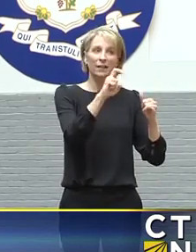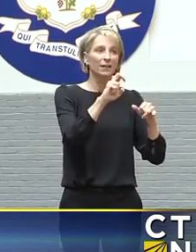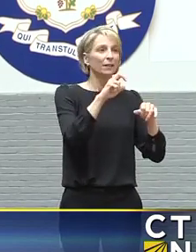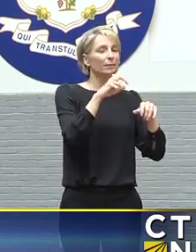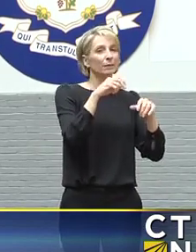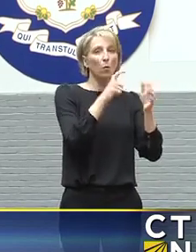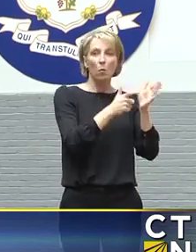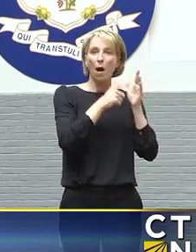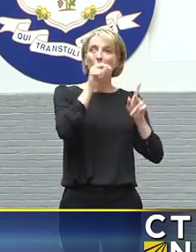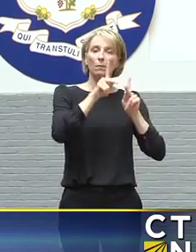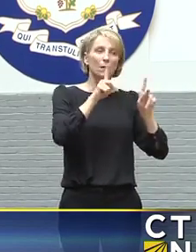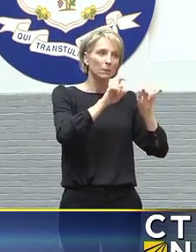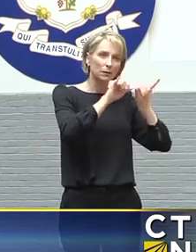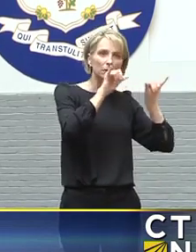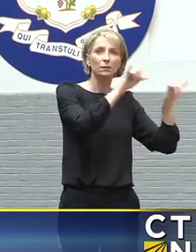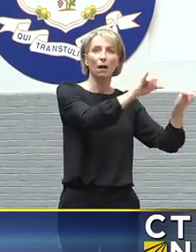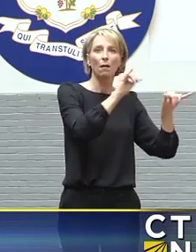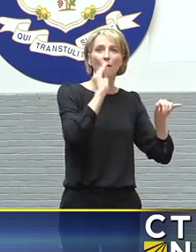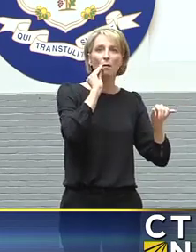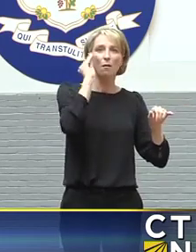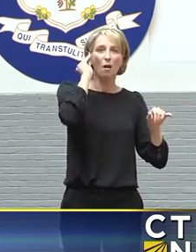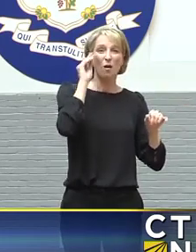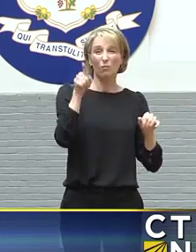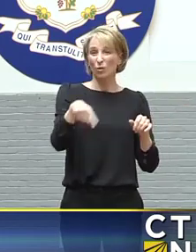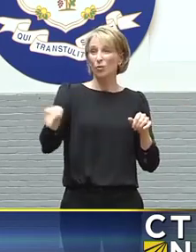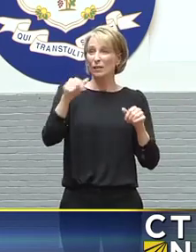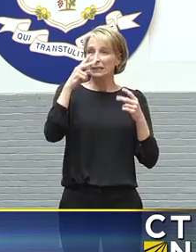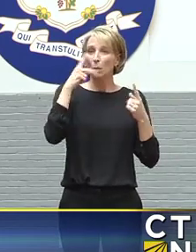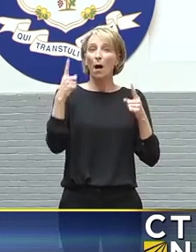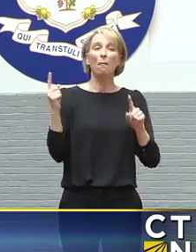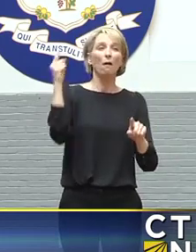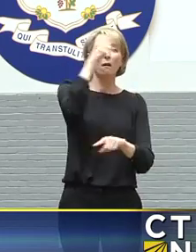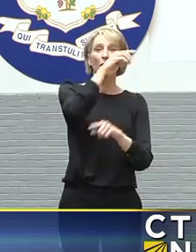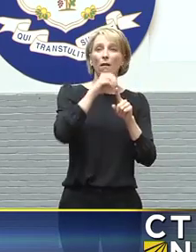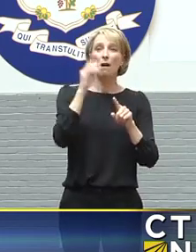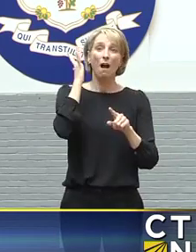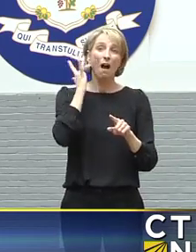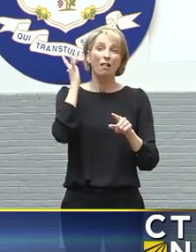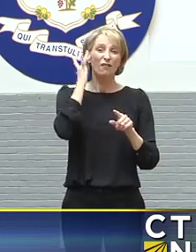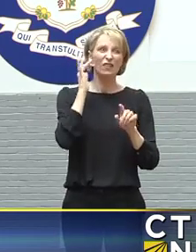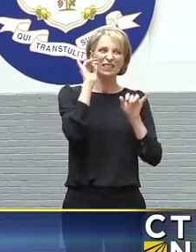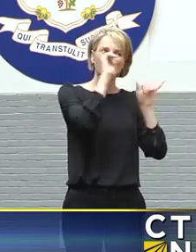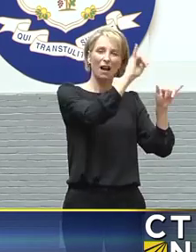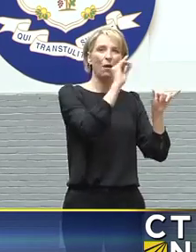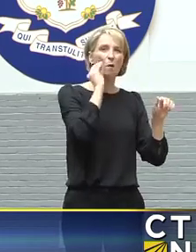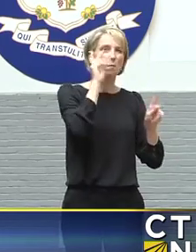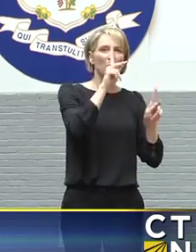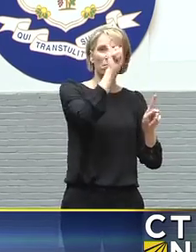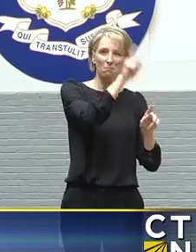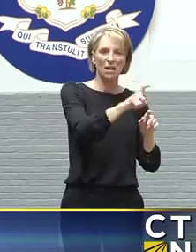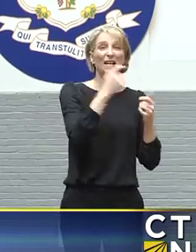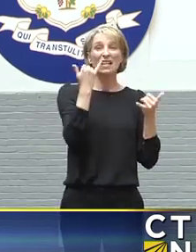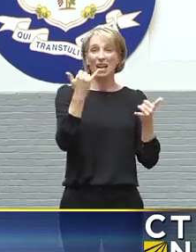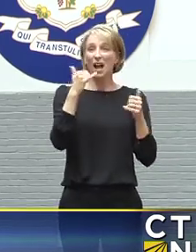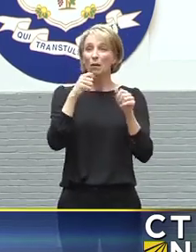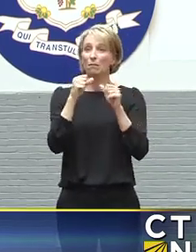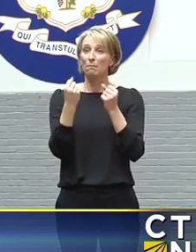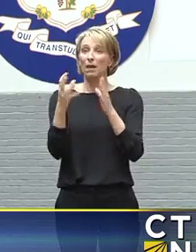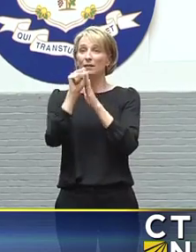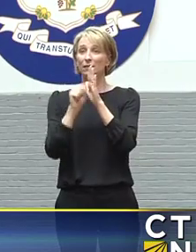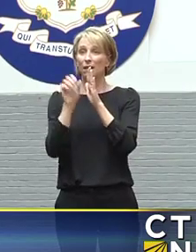people, requiring people to stay at home. I think you see what's going on in California, and I think you're going to see other states following along as